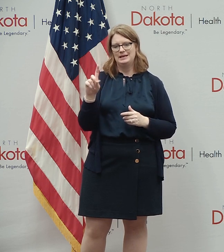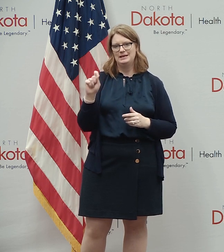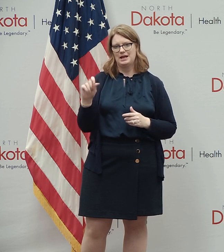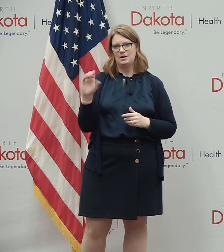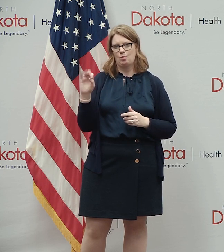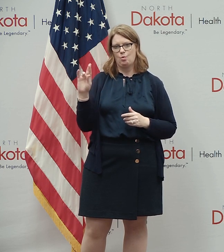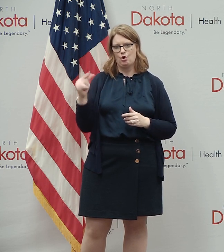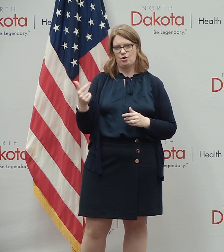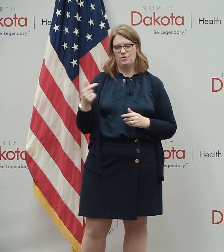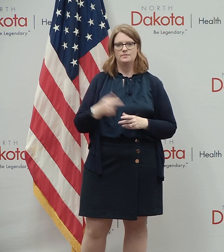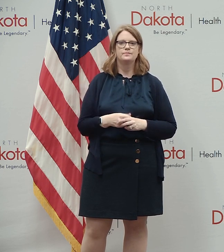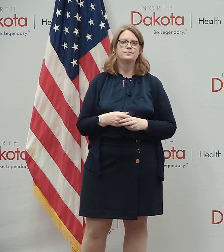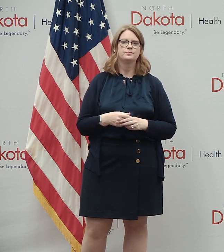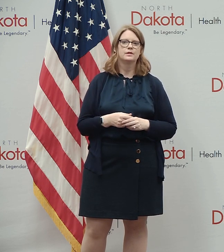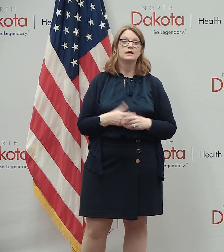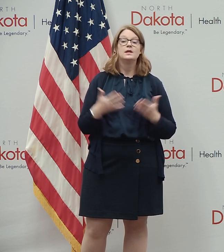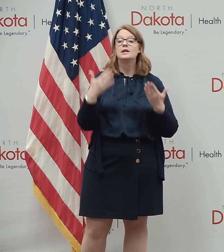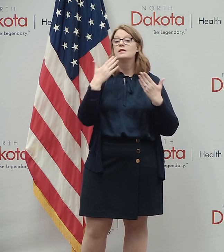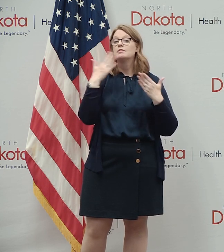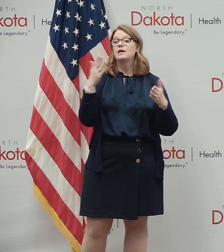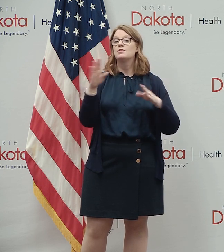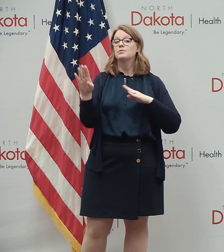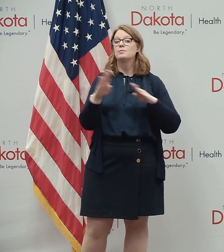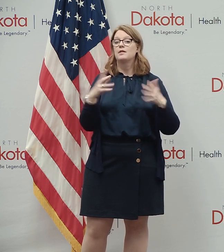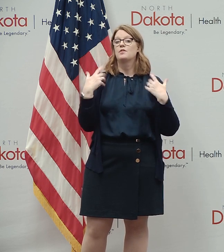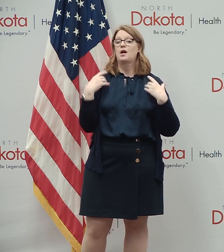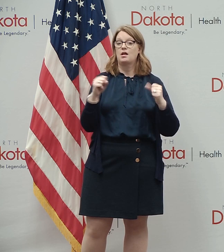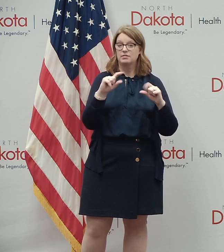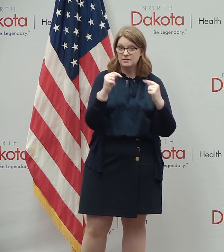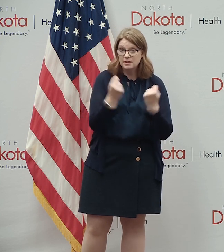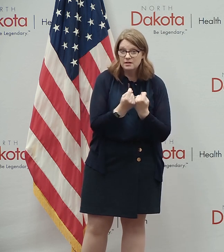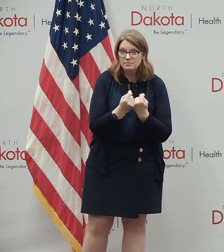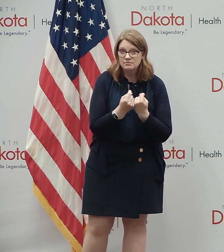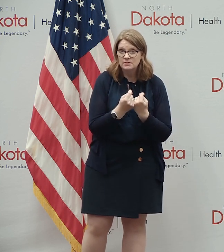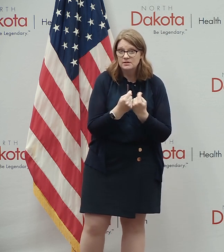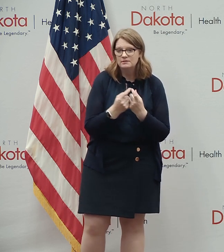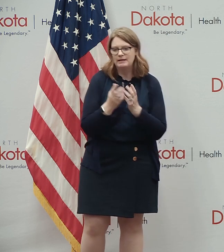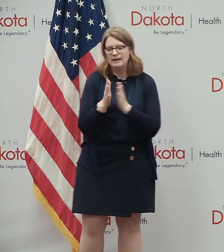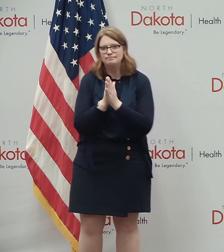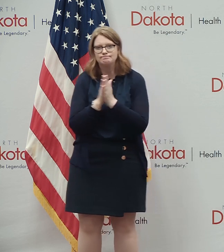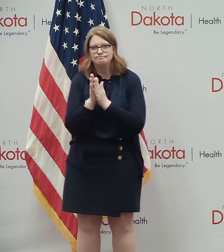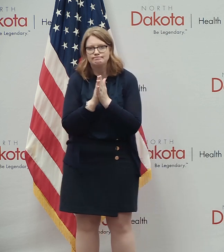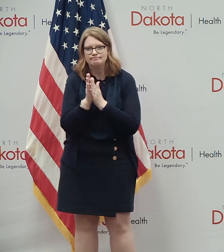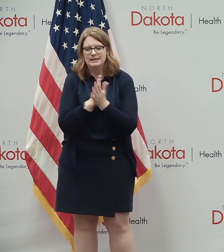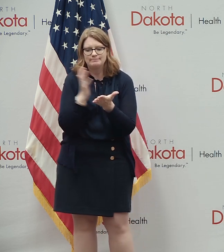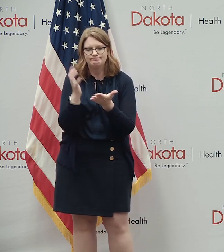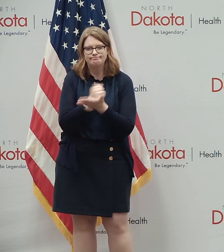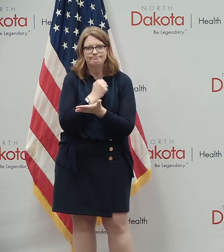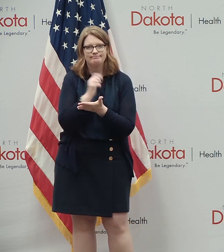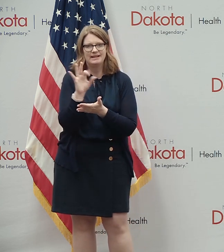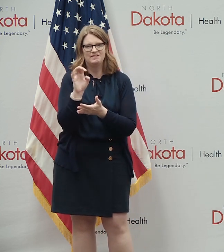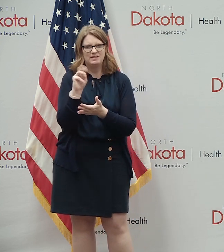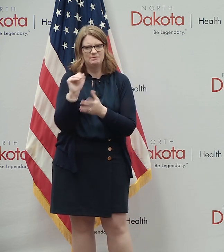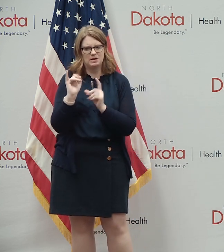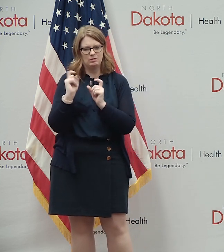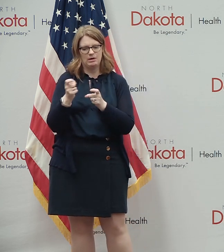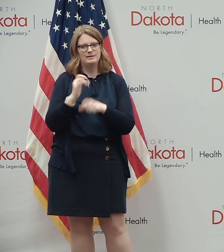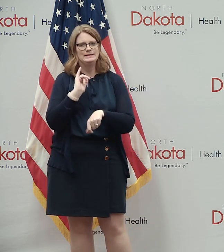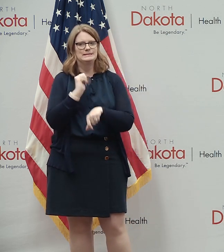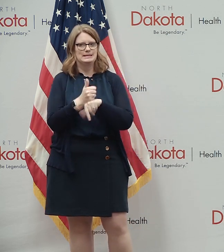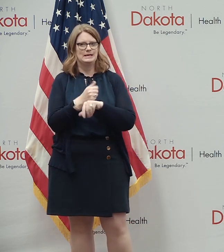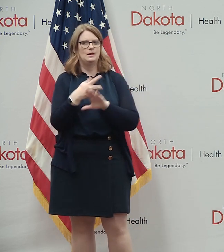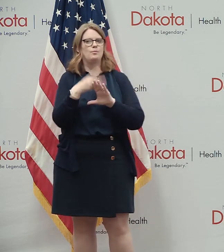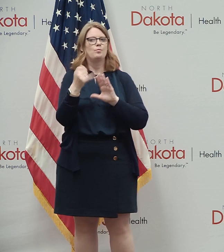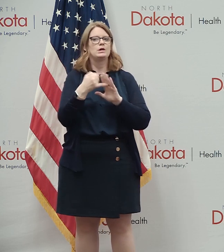renew@lss.nd.org. Thank you, Behavioral Health Team, for pursuing and getting that FEMA grant, and thanks for setting up Project